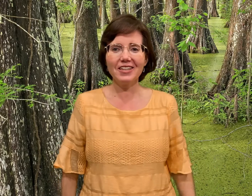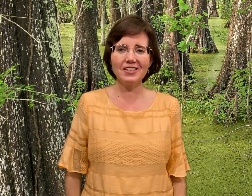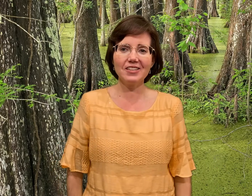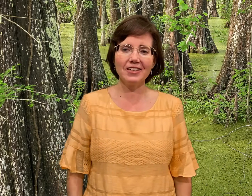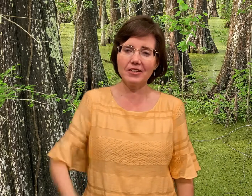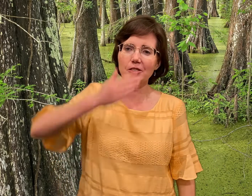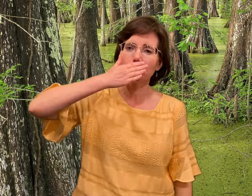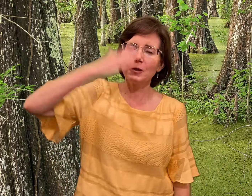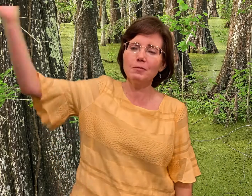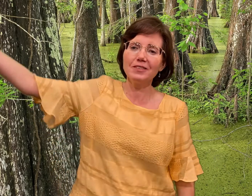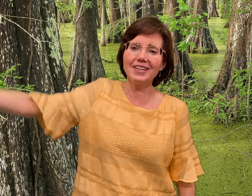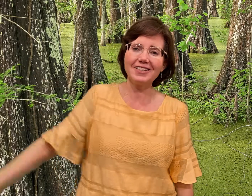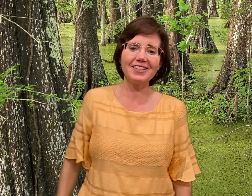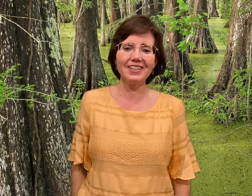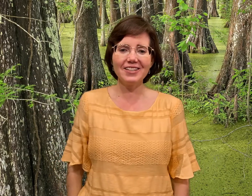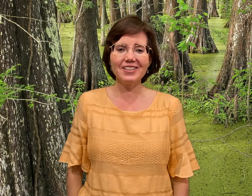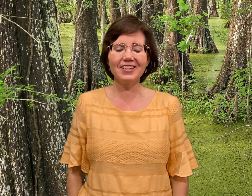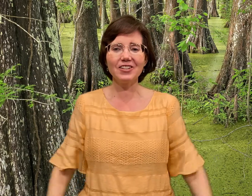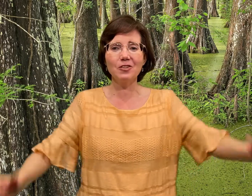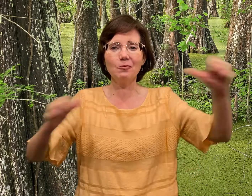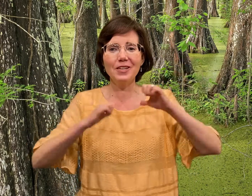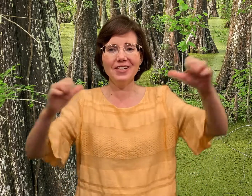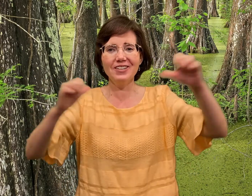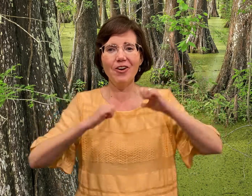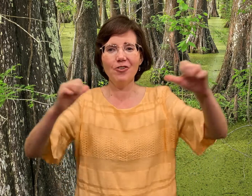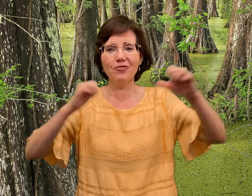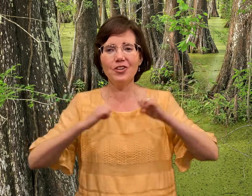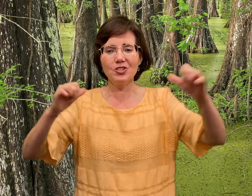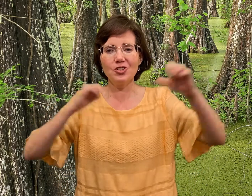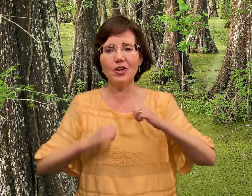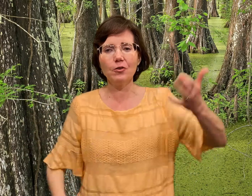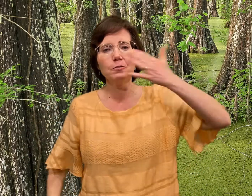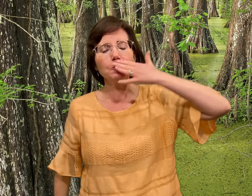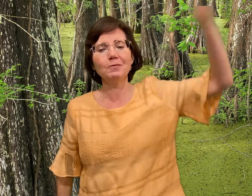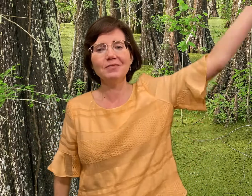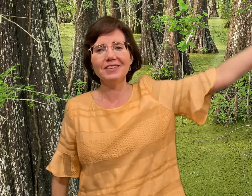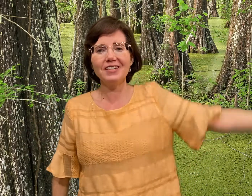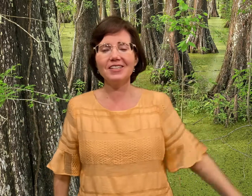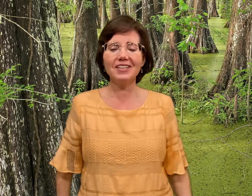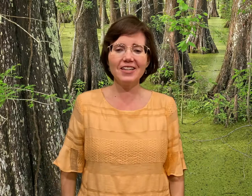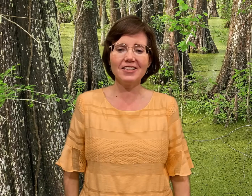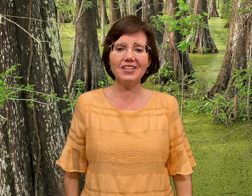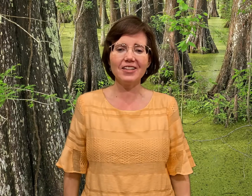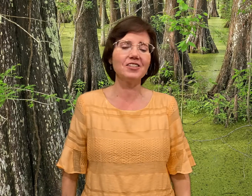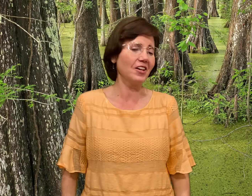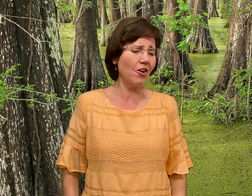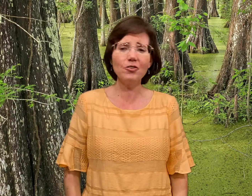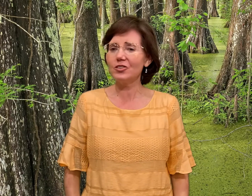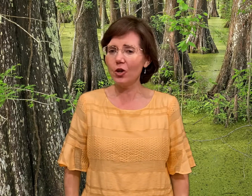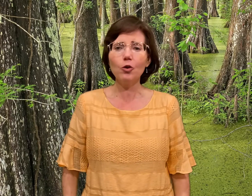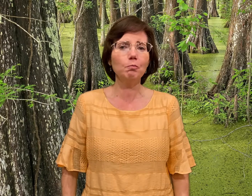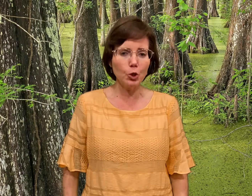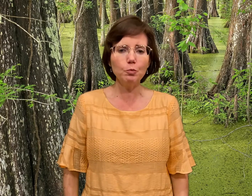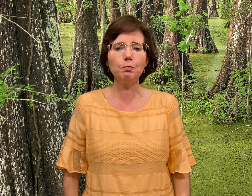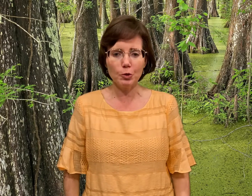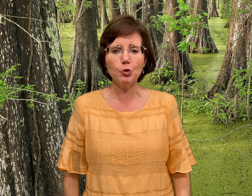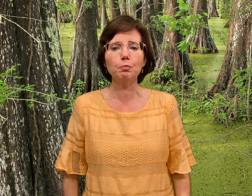kissy, kiss. Kissy, kissy, kiss. We know fish go kissy, kissy, kiss. They don't go bloop, bloop,